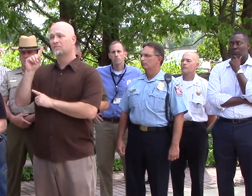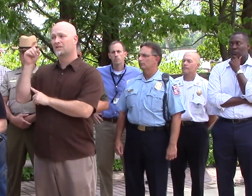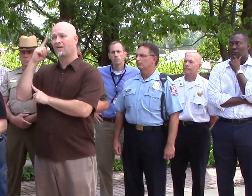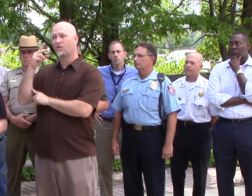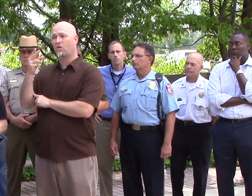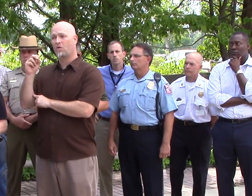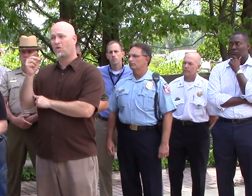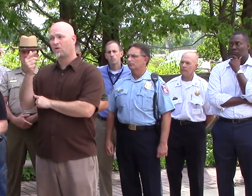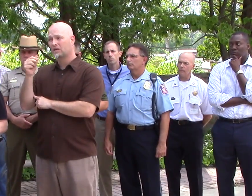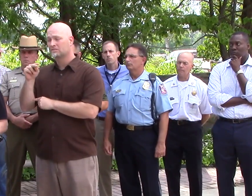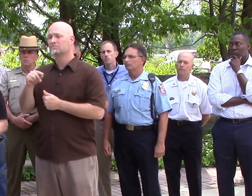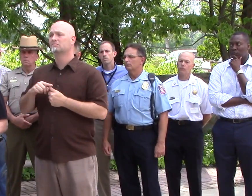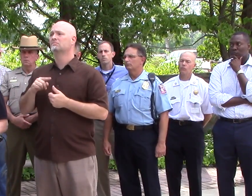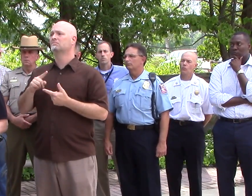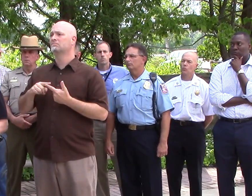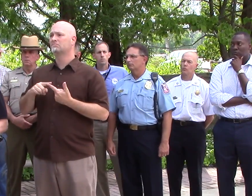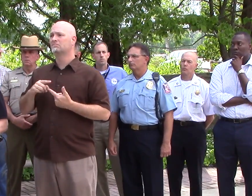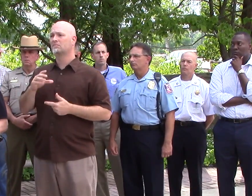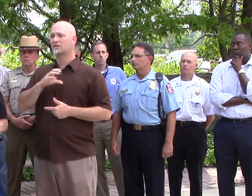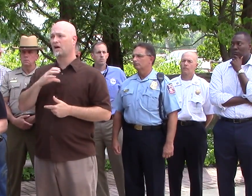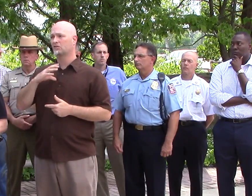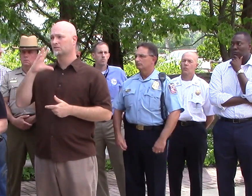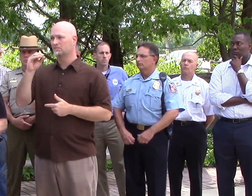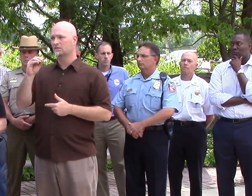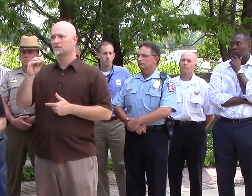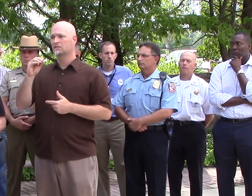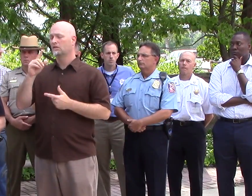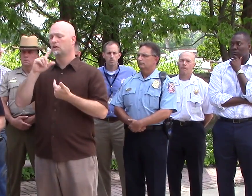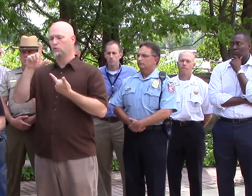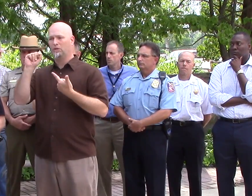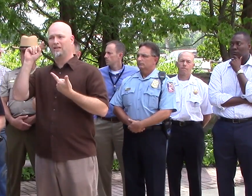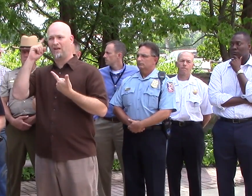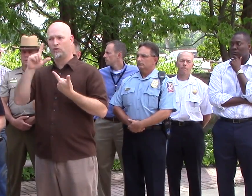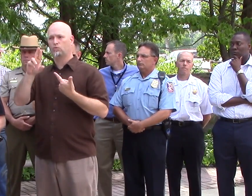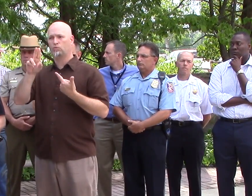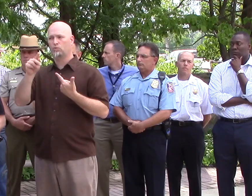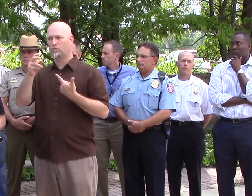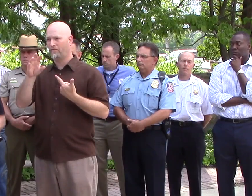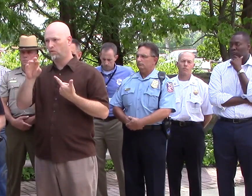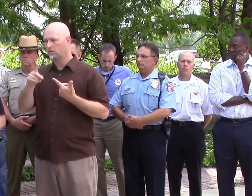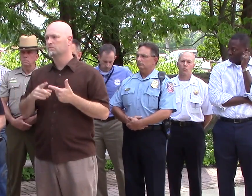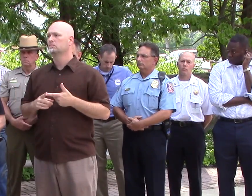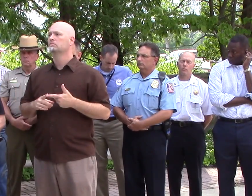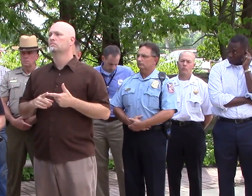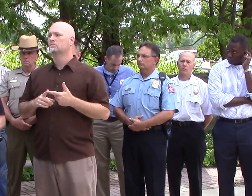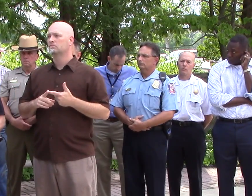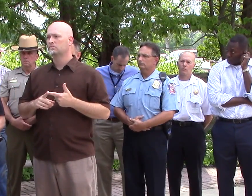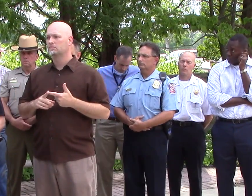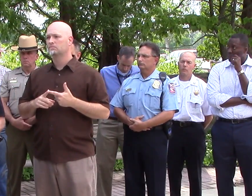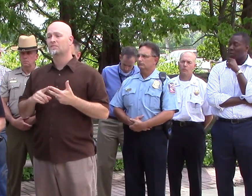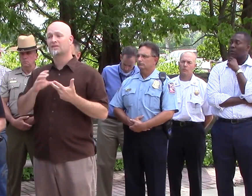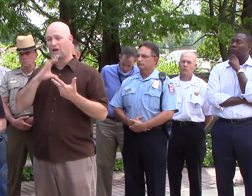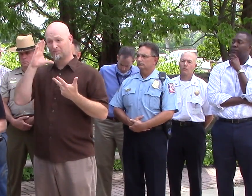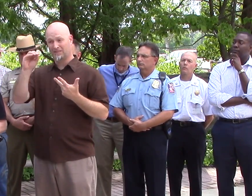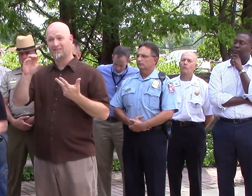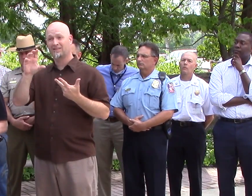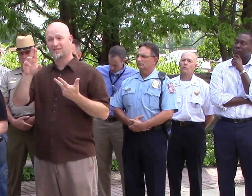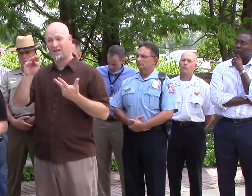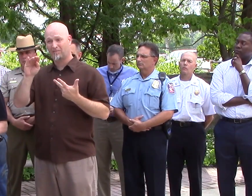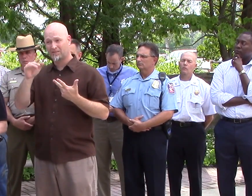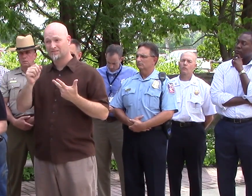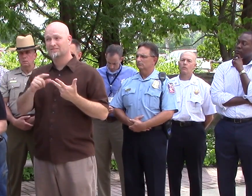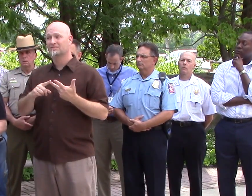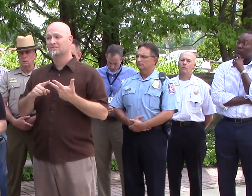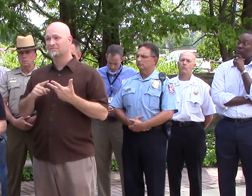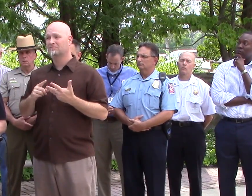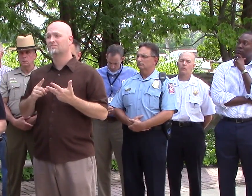Congressman Elijah Cummings. They have both come, or all three have come, to express support. The Governor, Lieutenant Governor, has said that whatever